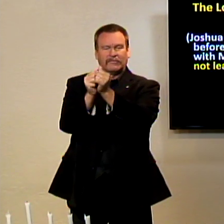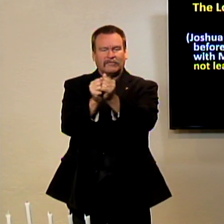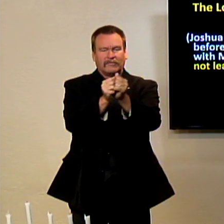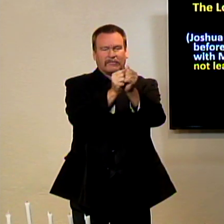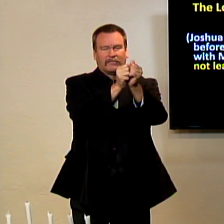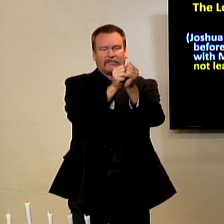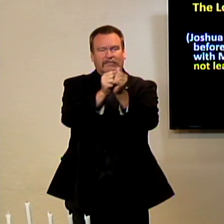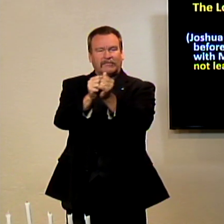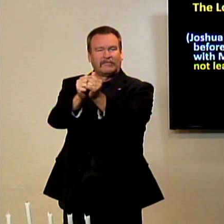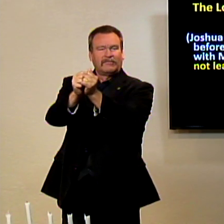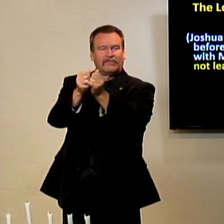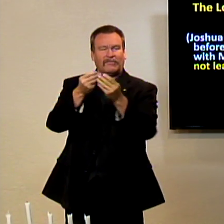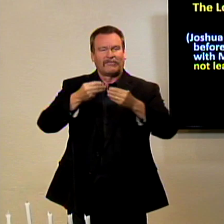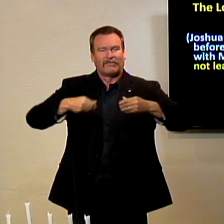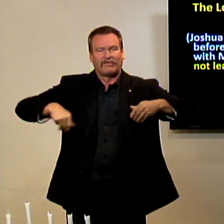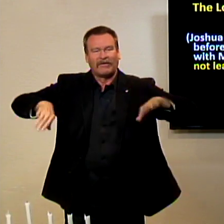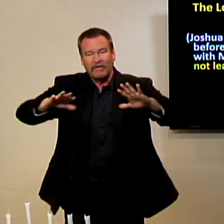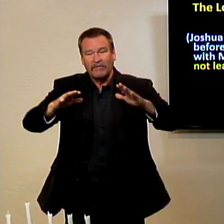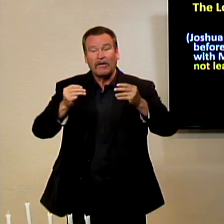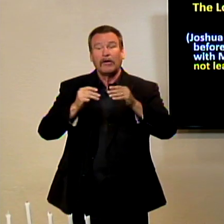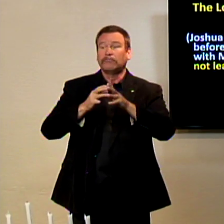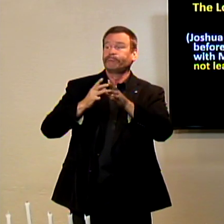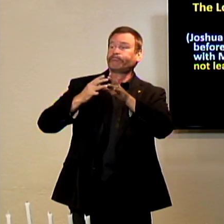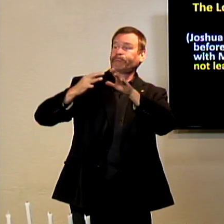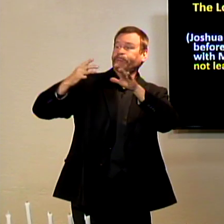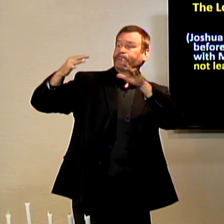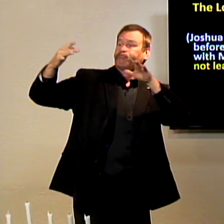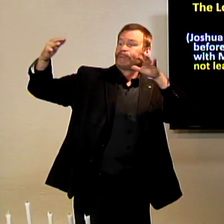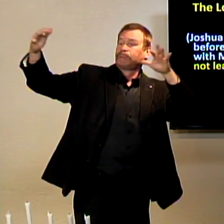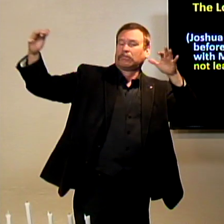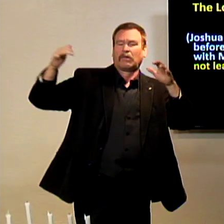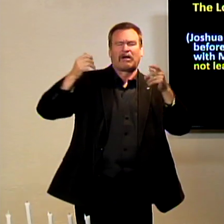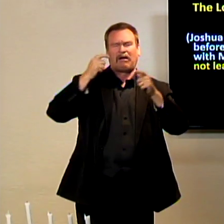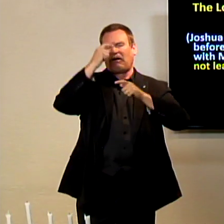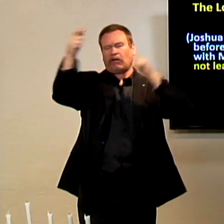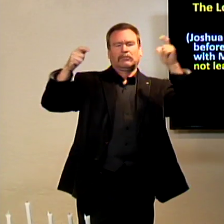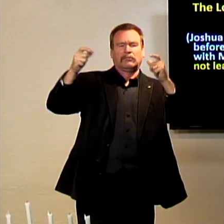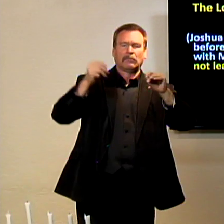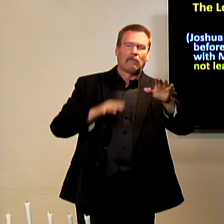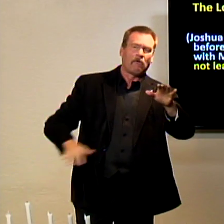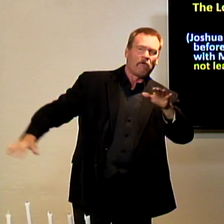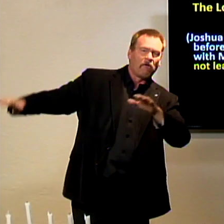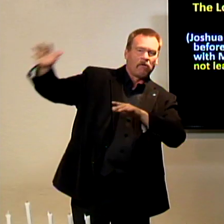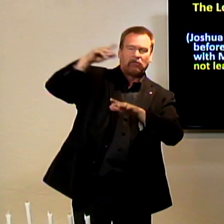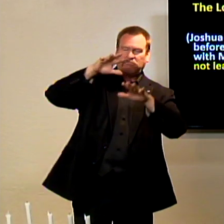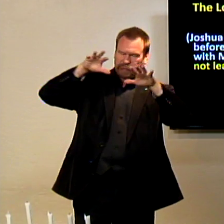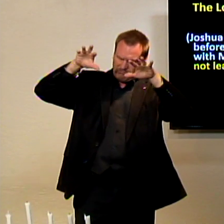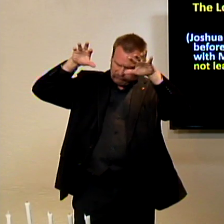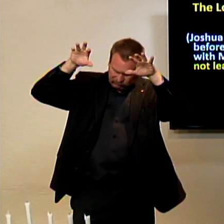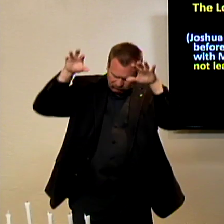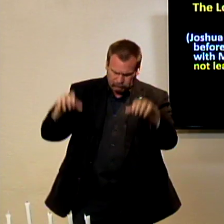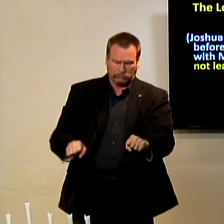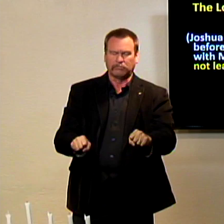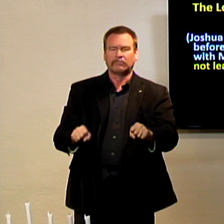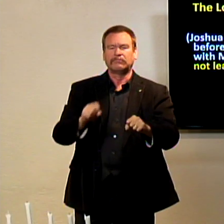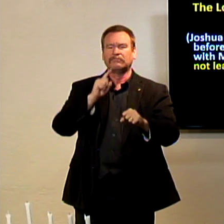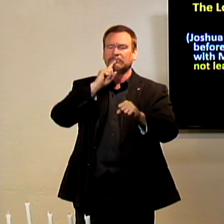am with you. I am there. Through ever what land, no matter how large, no matter how great, whatever